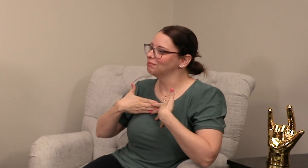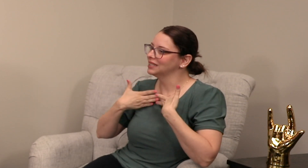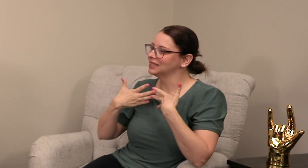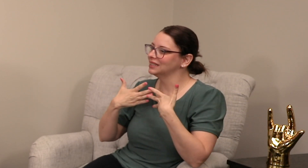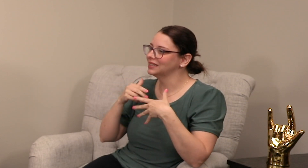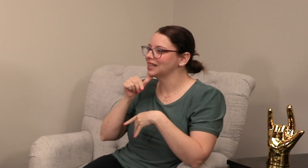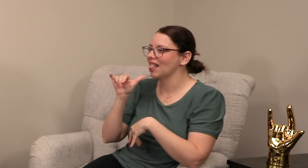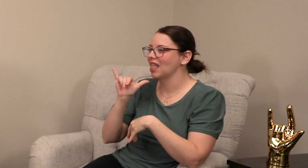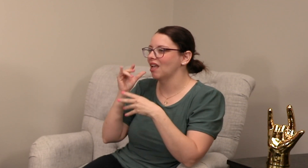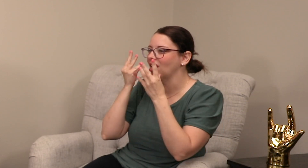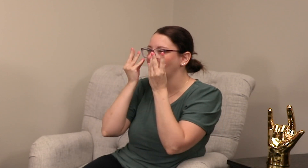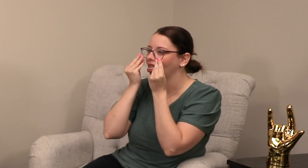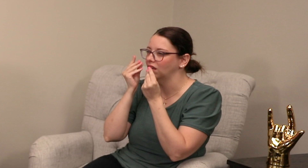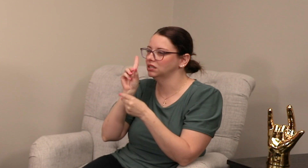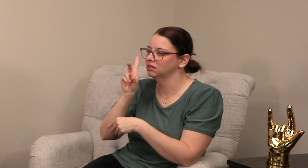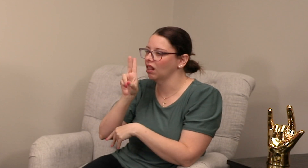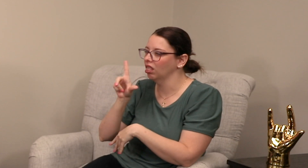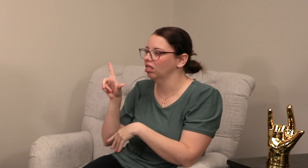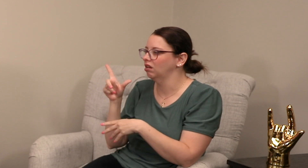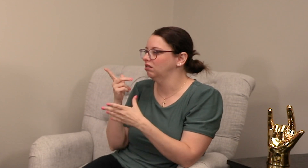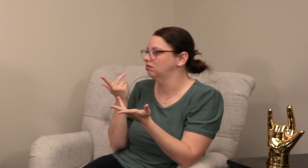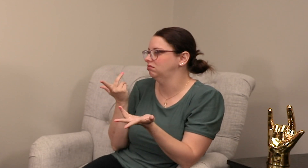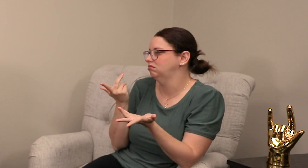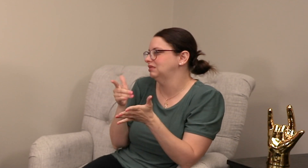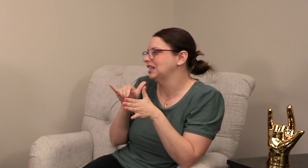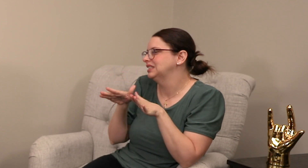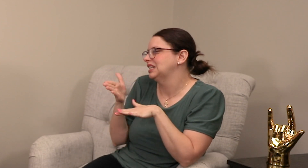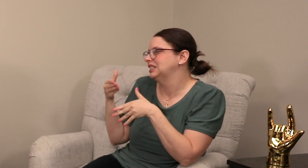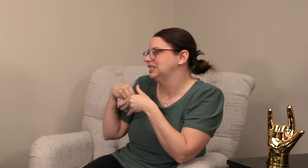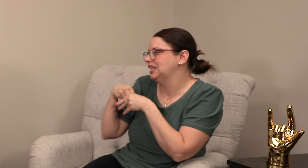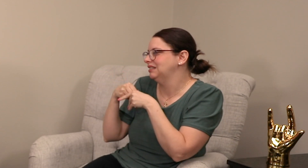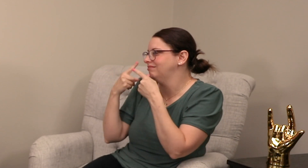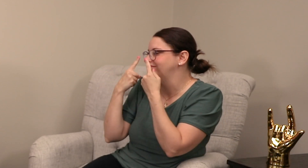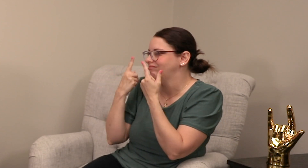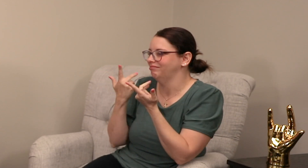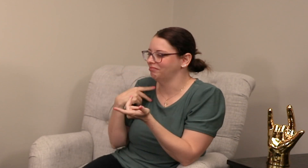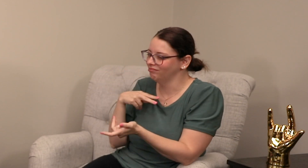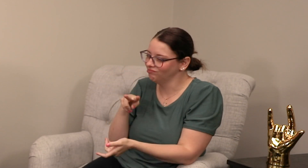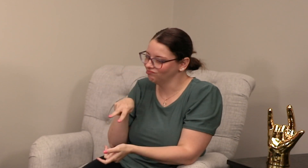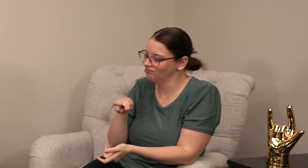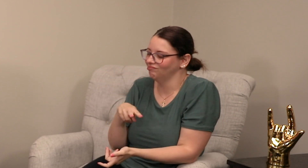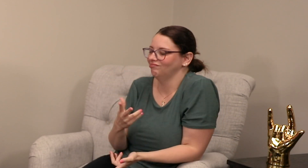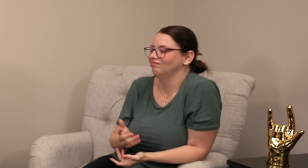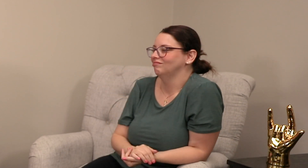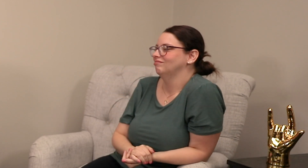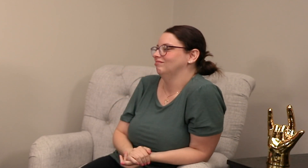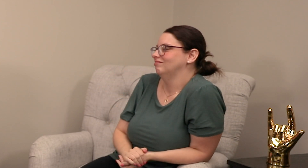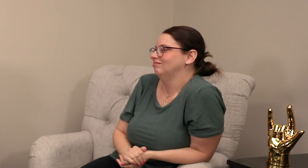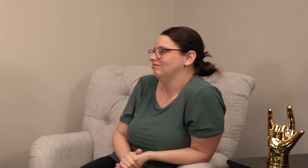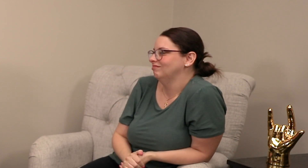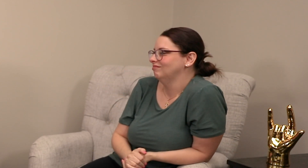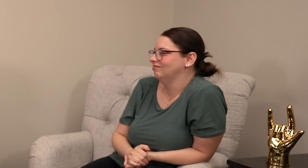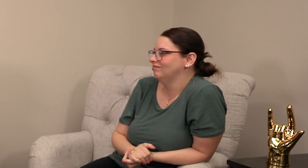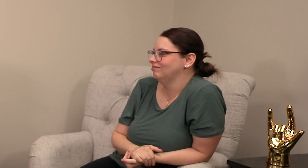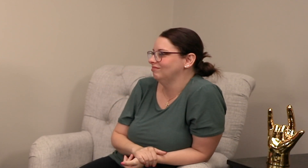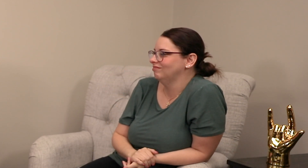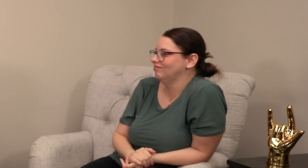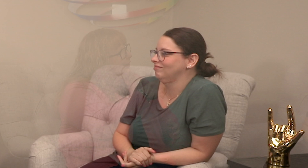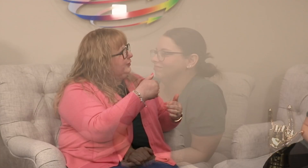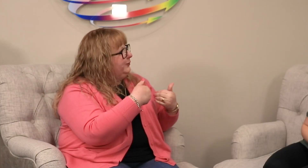language side, and that you can just see their eyes shine. They're not dull and almost like dead looking inside, like some are. Do you